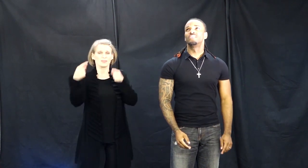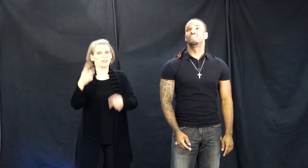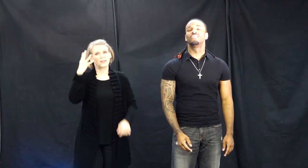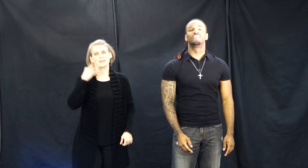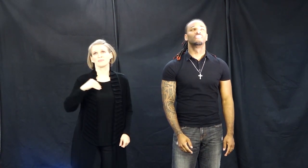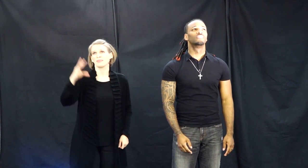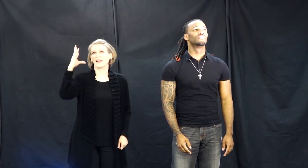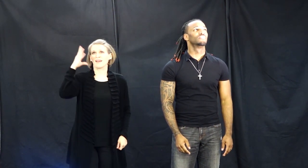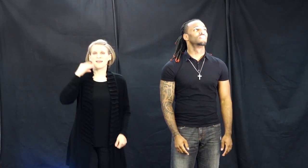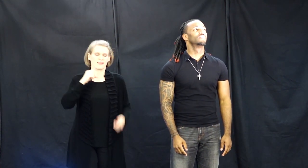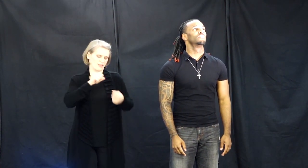the